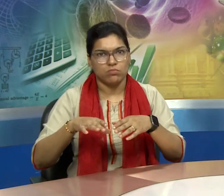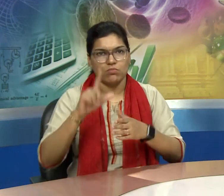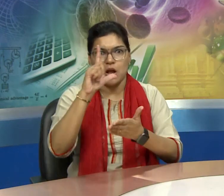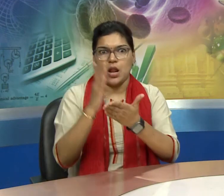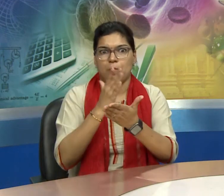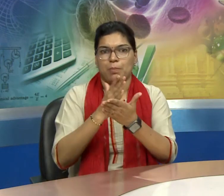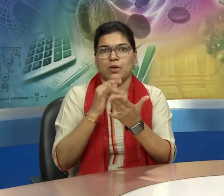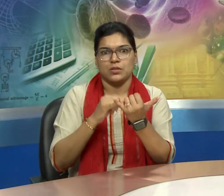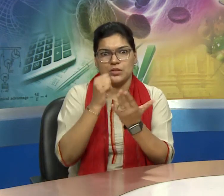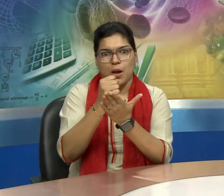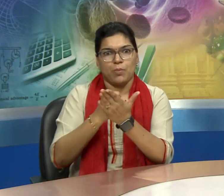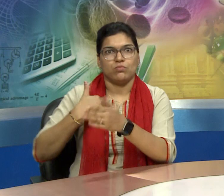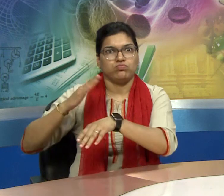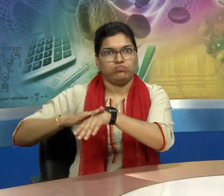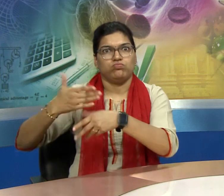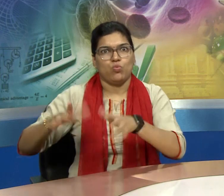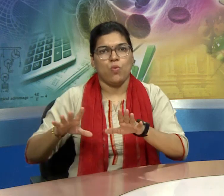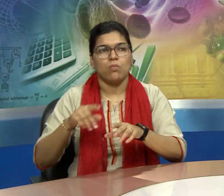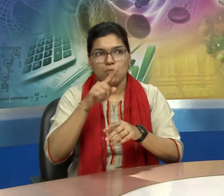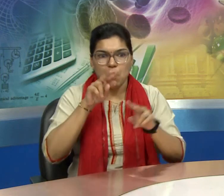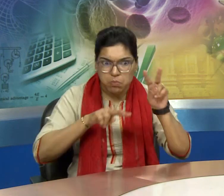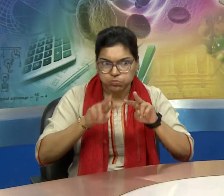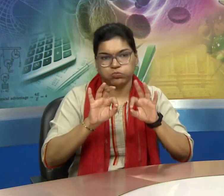place understanding of library science.